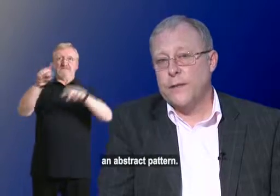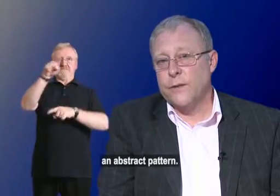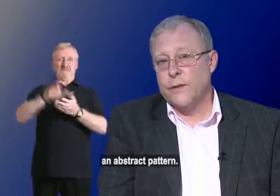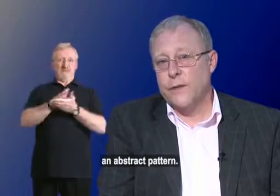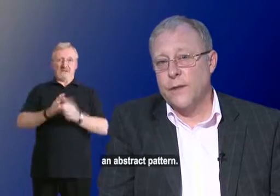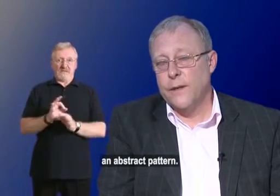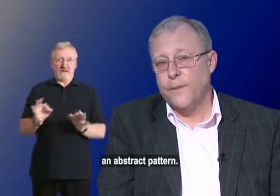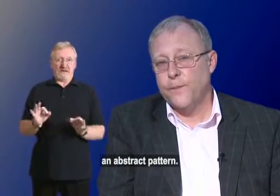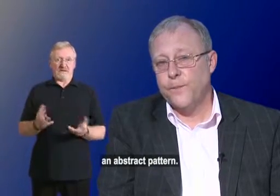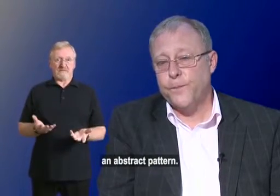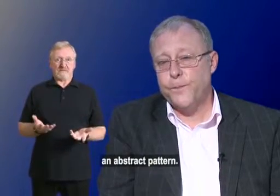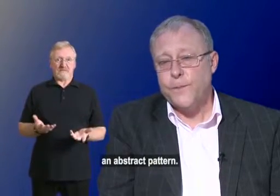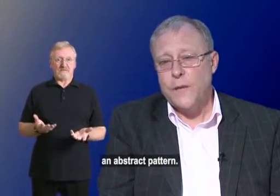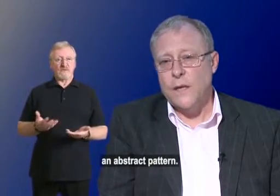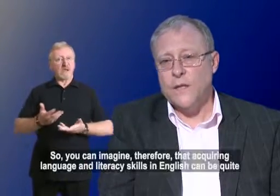abstract pattern.